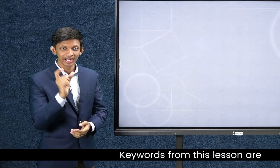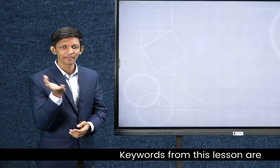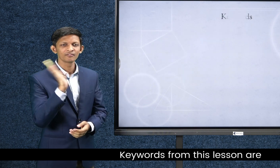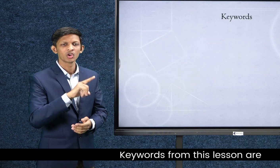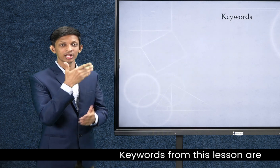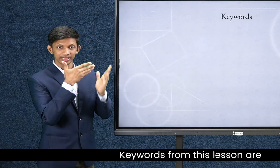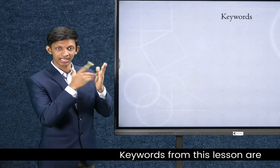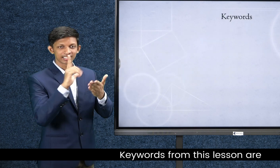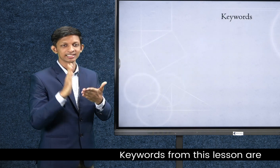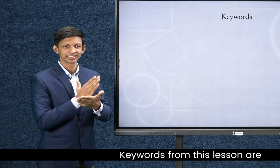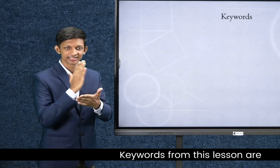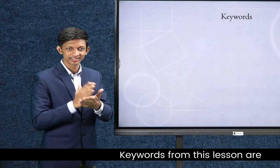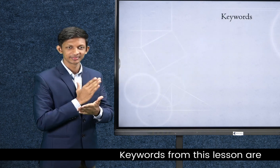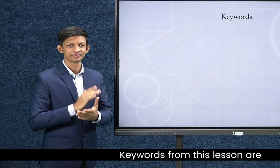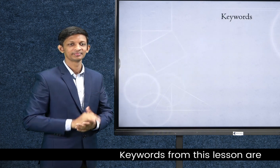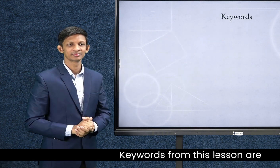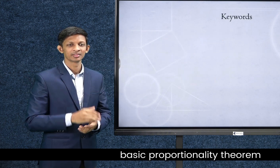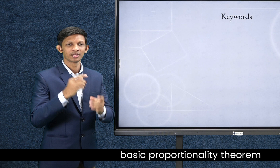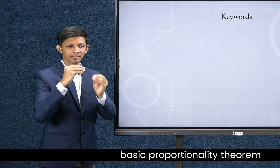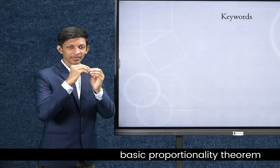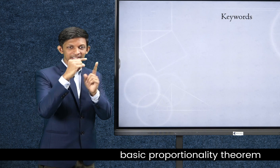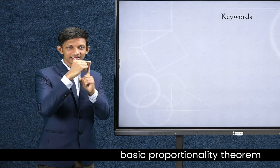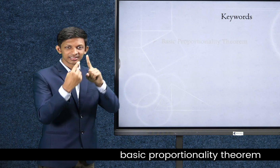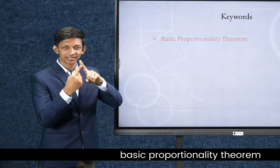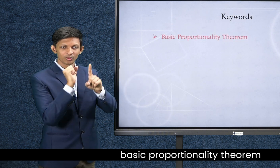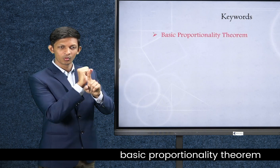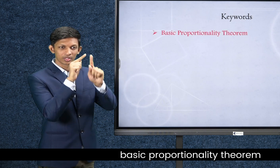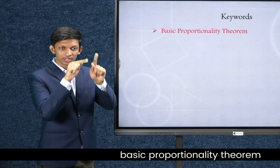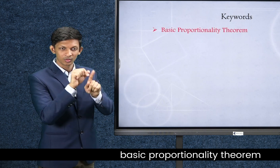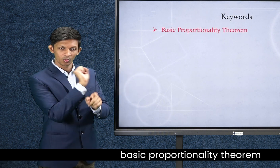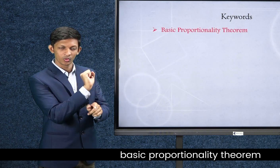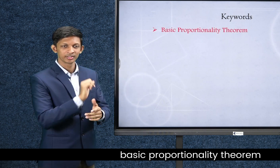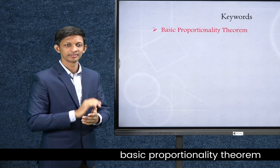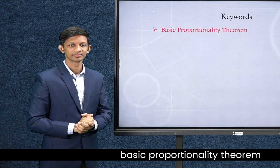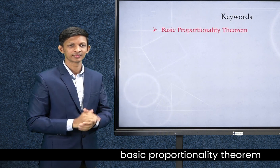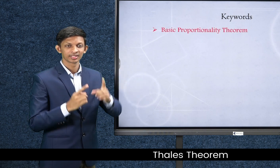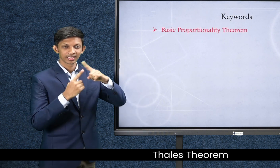Keywords from this lesson are basic proportionality theorem, Thales